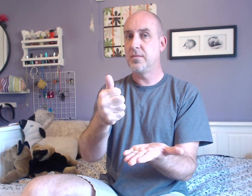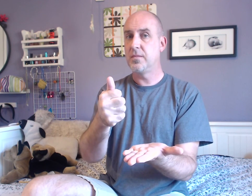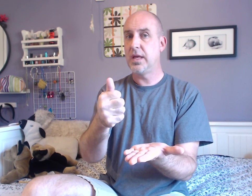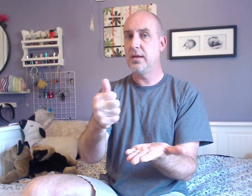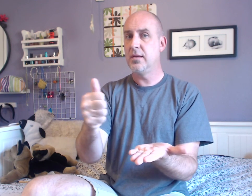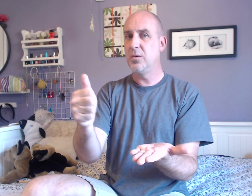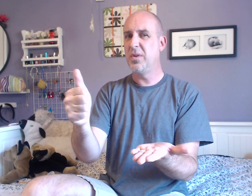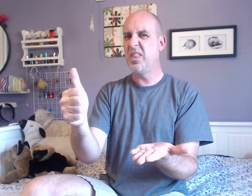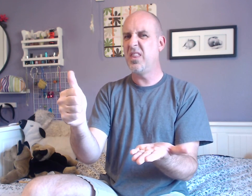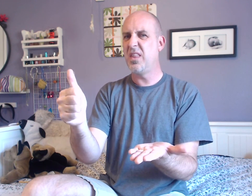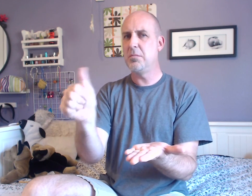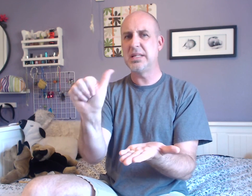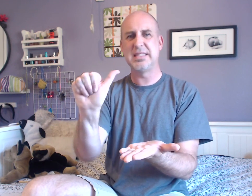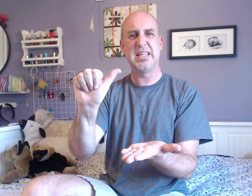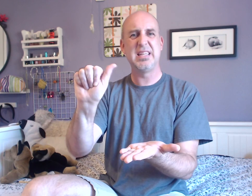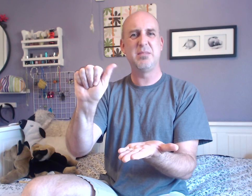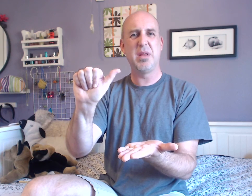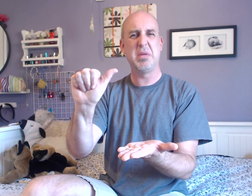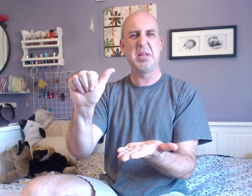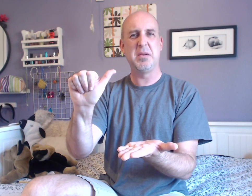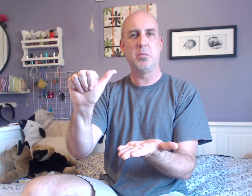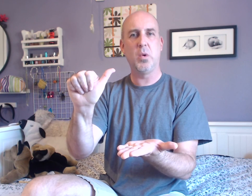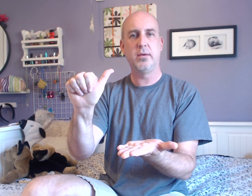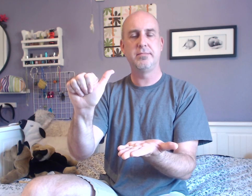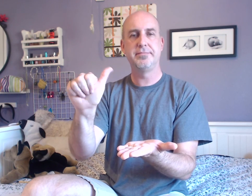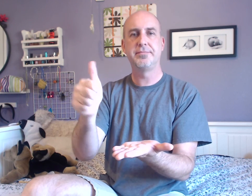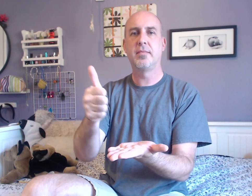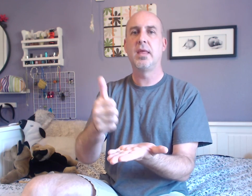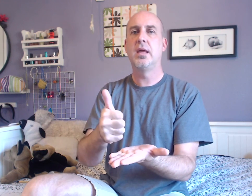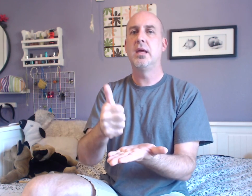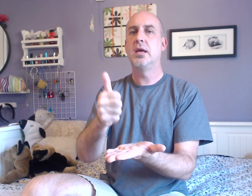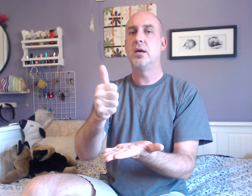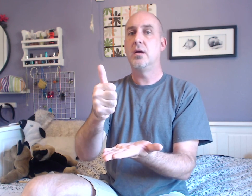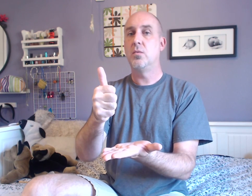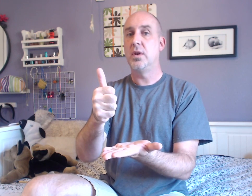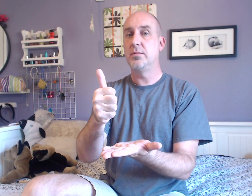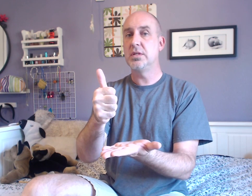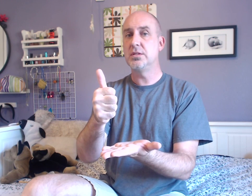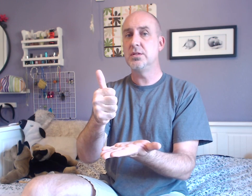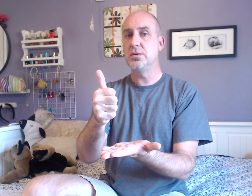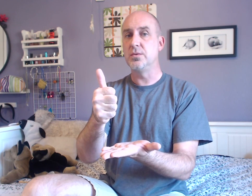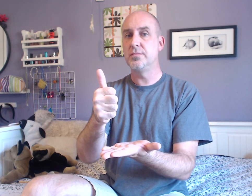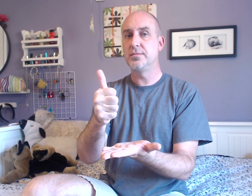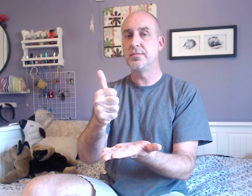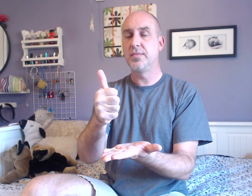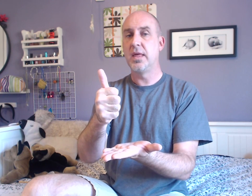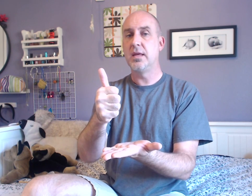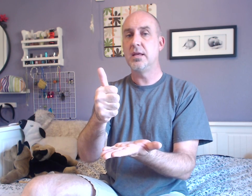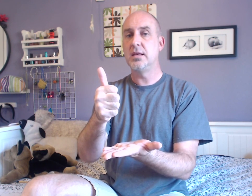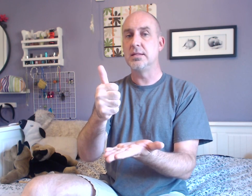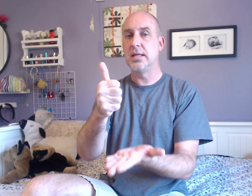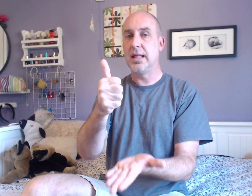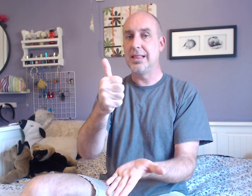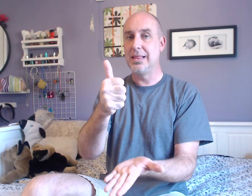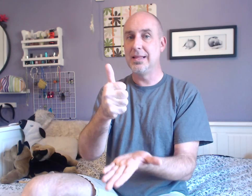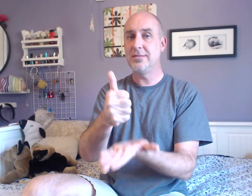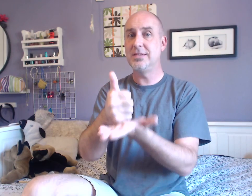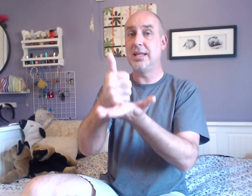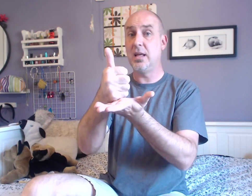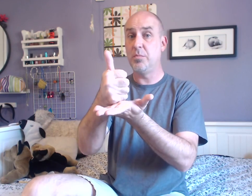Okay? With the thumb extended maybe a little more. What I'm going to do is lift it up with